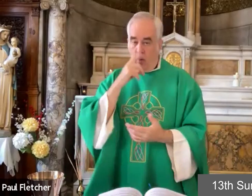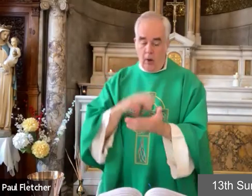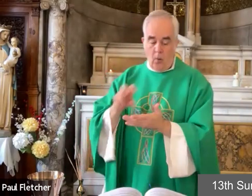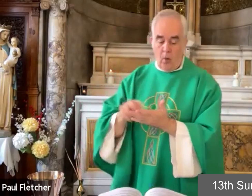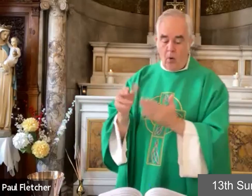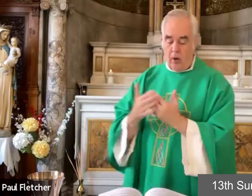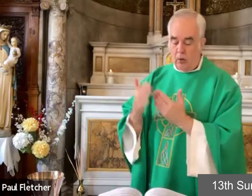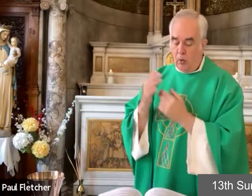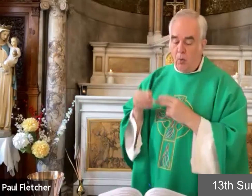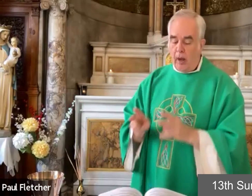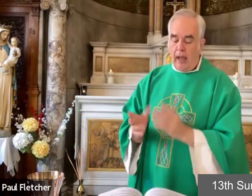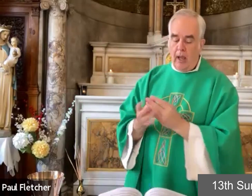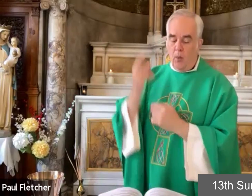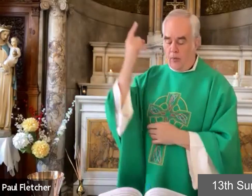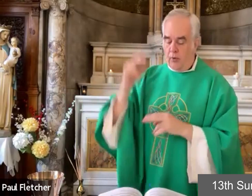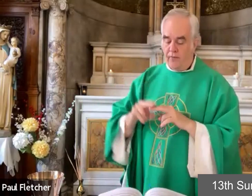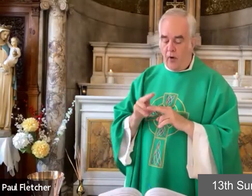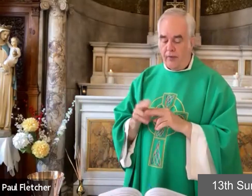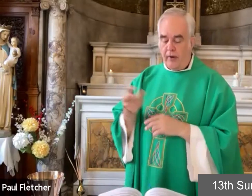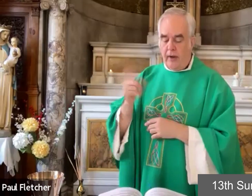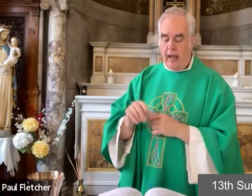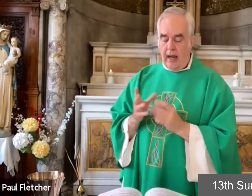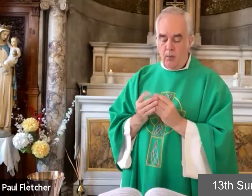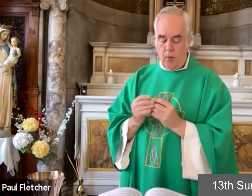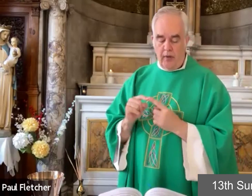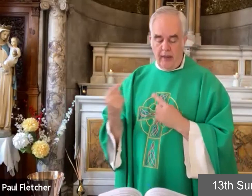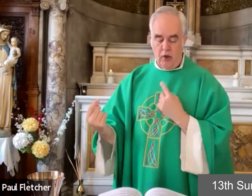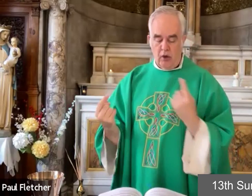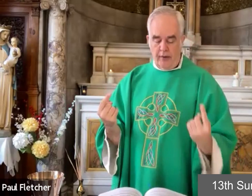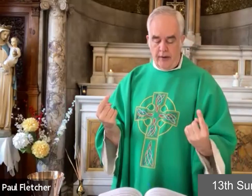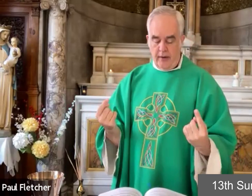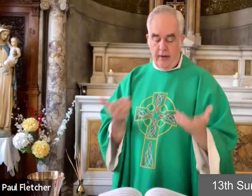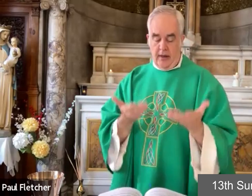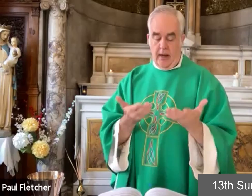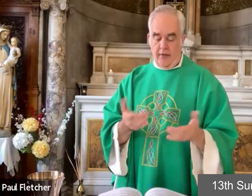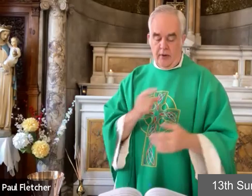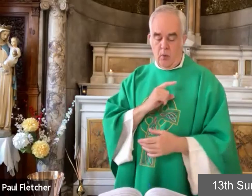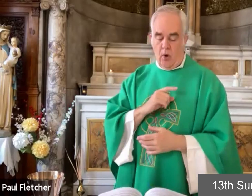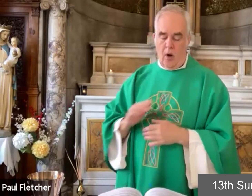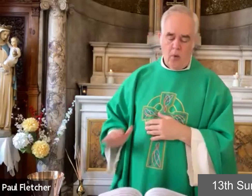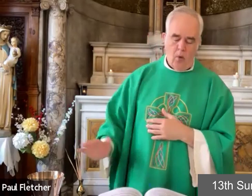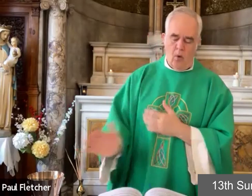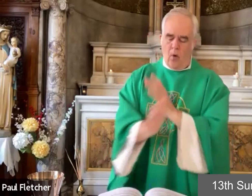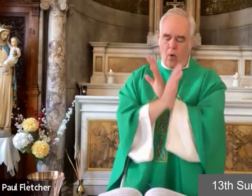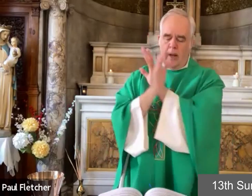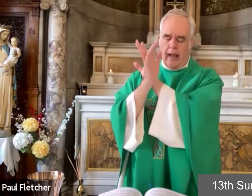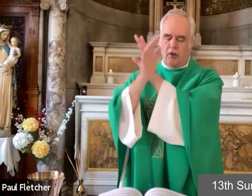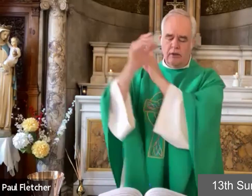can walk a new way with you, Father, and with each other. That you are all angels